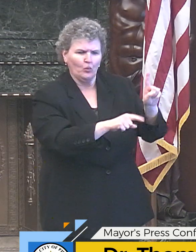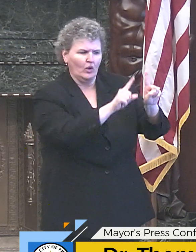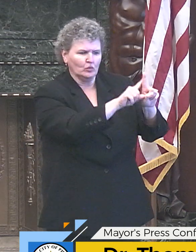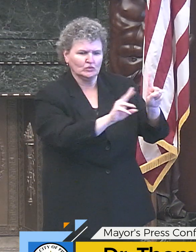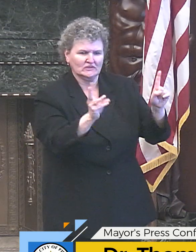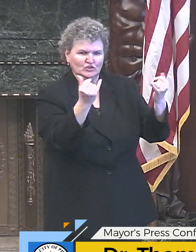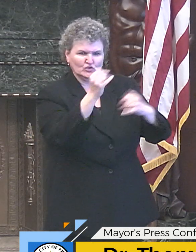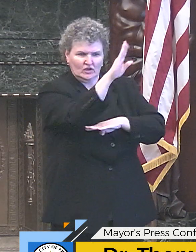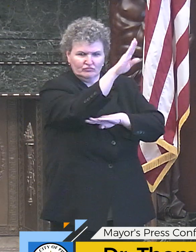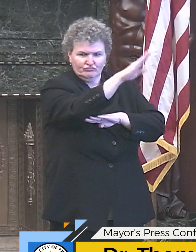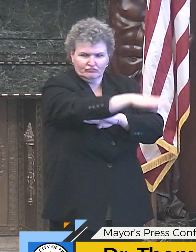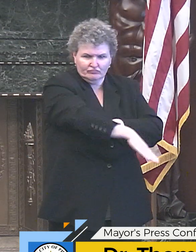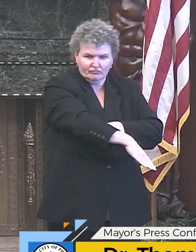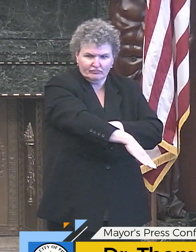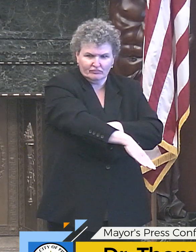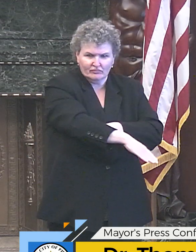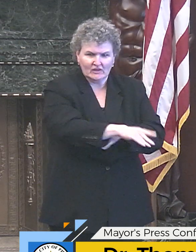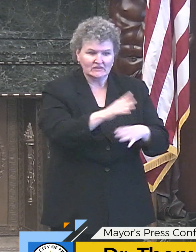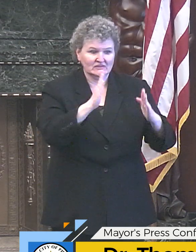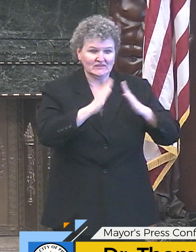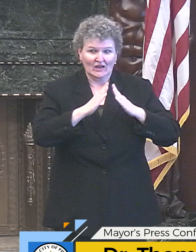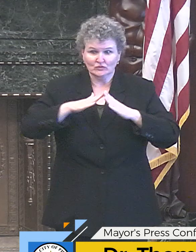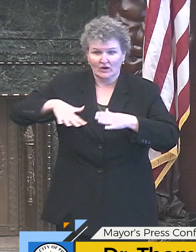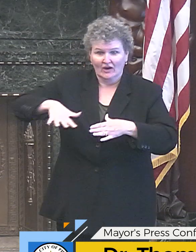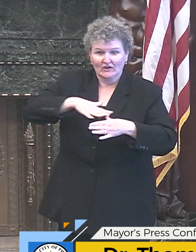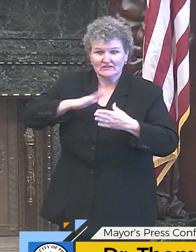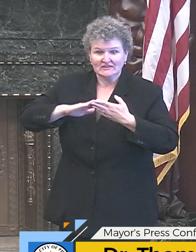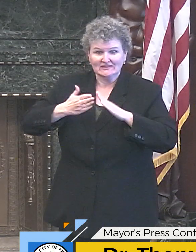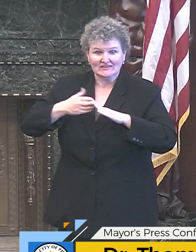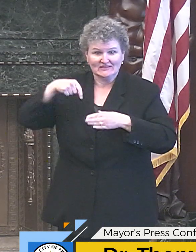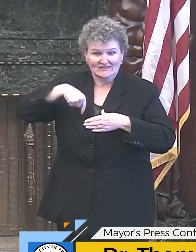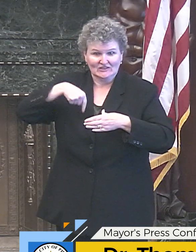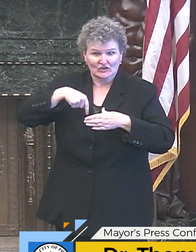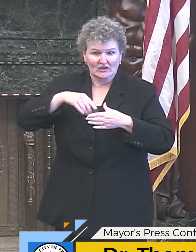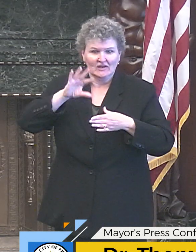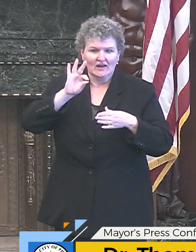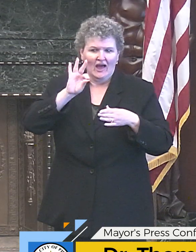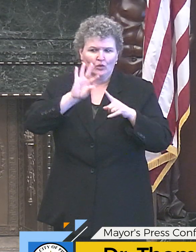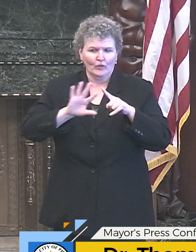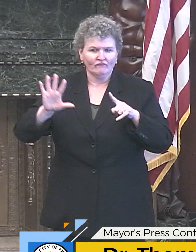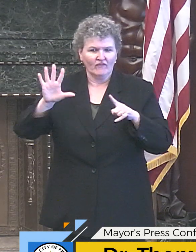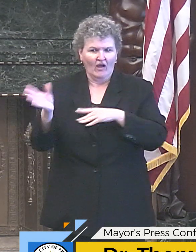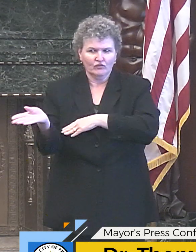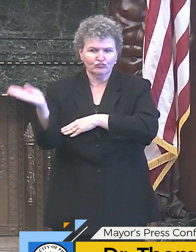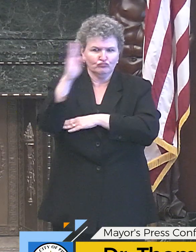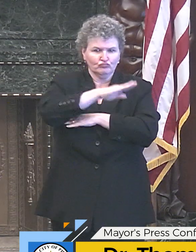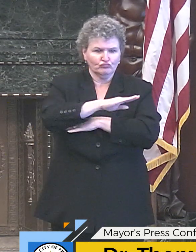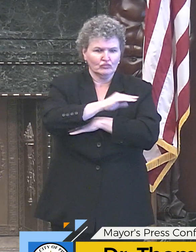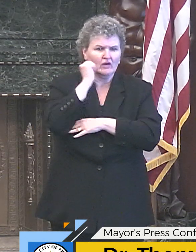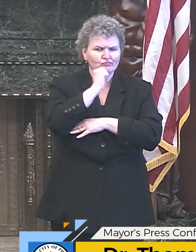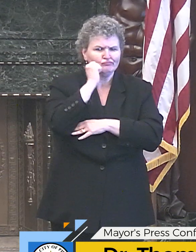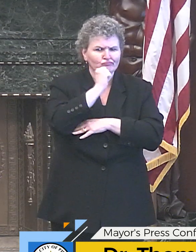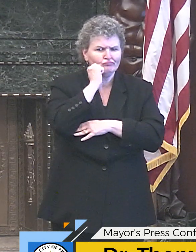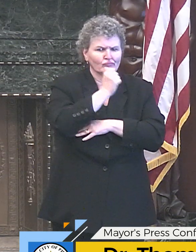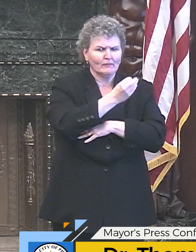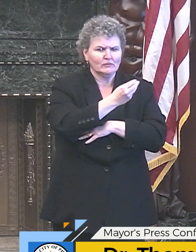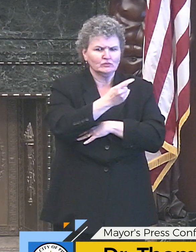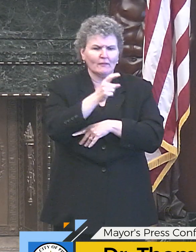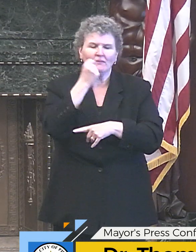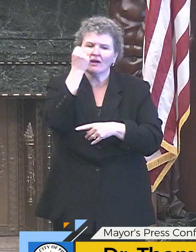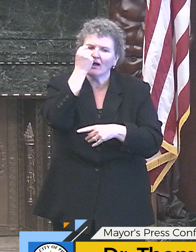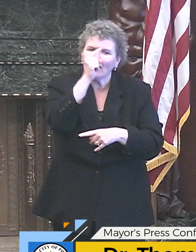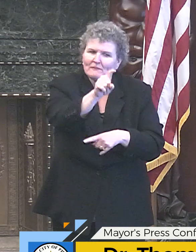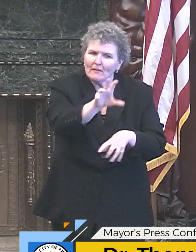yesterday in Center City area is available and will be available 9 to 5, 7 days a week, but by appointment only. Criteria for this